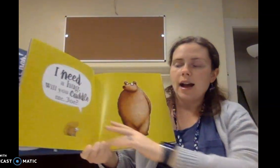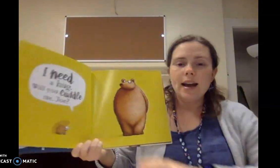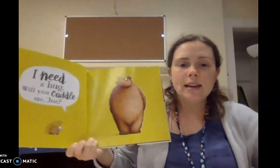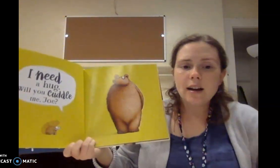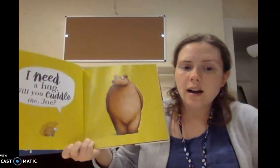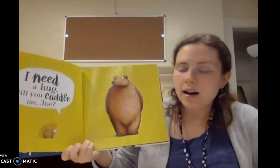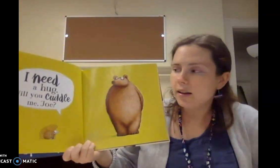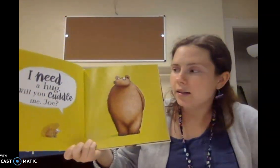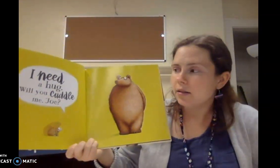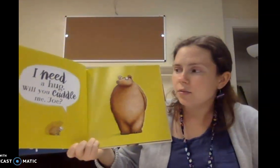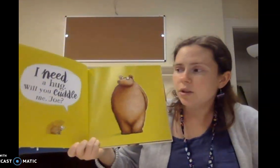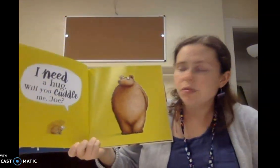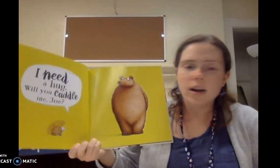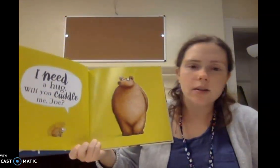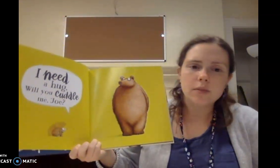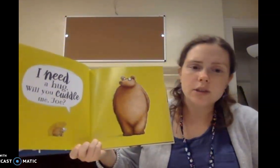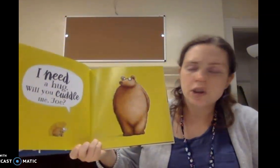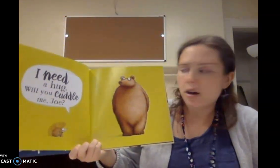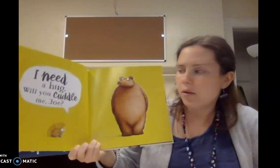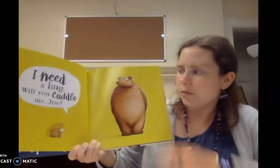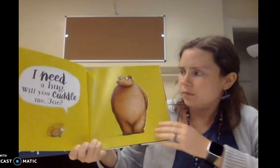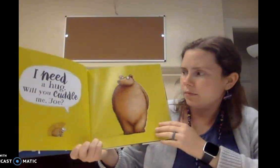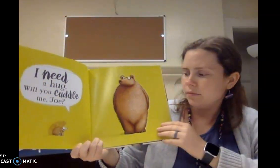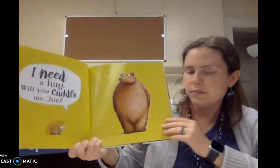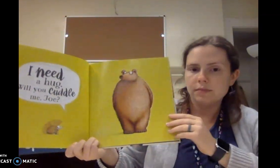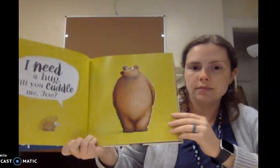I need a hug. Will you cuddle me, Joe?